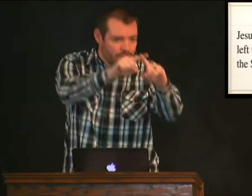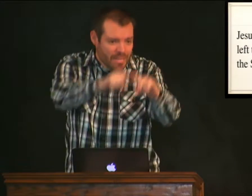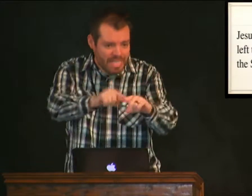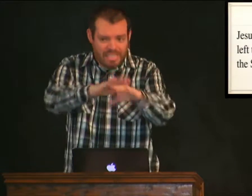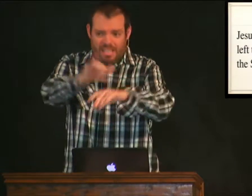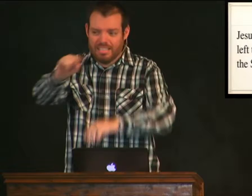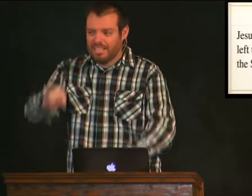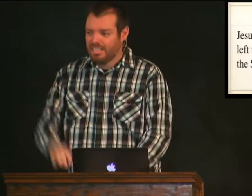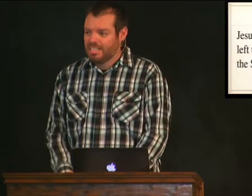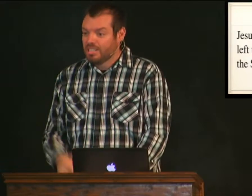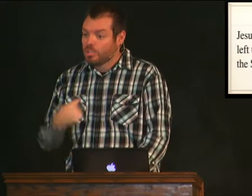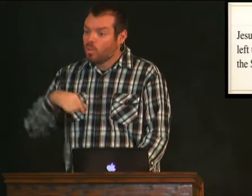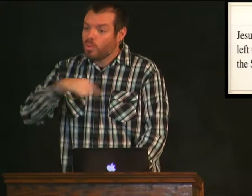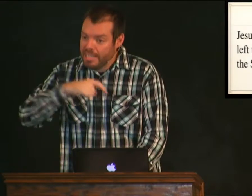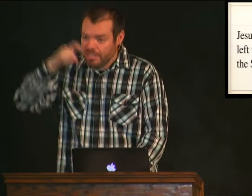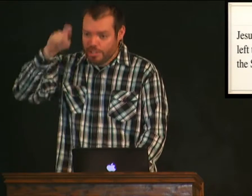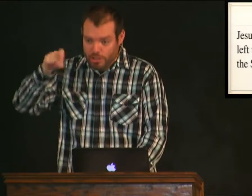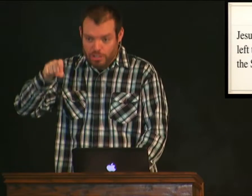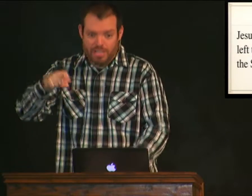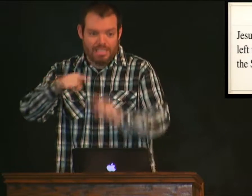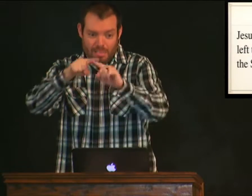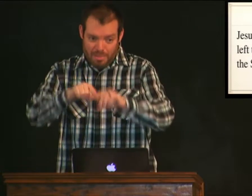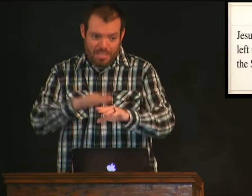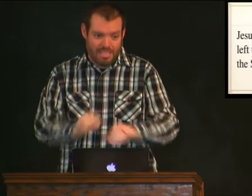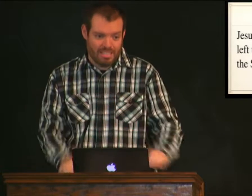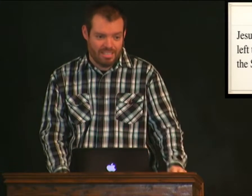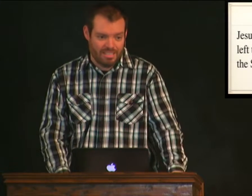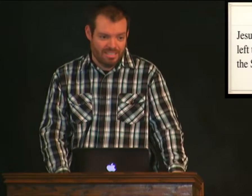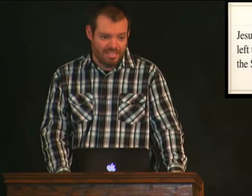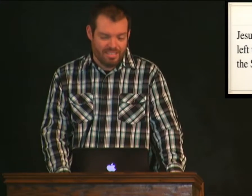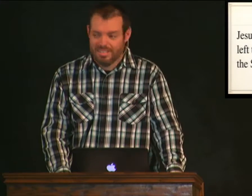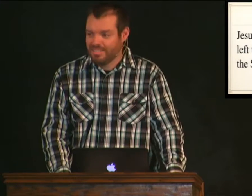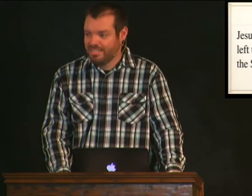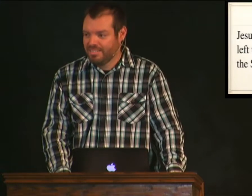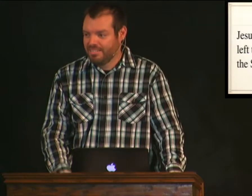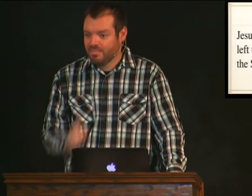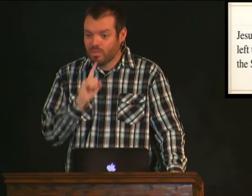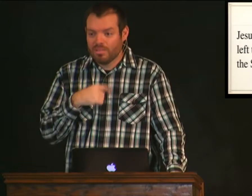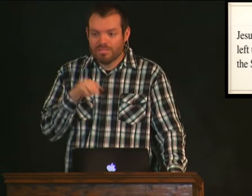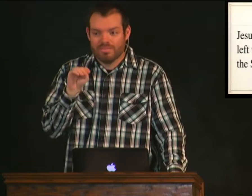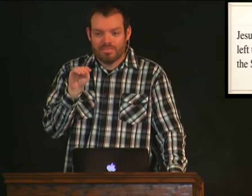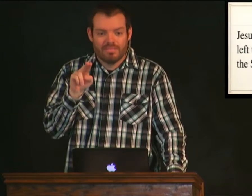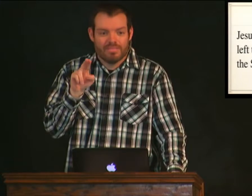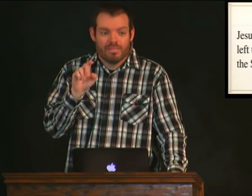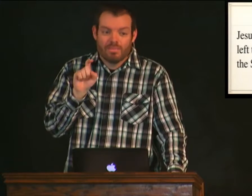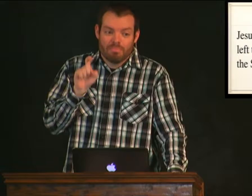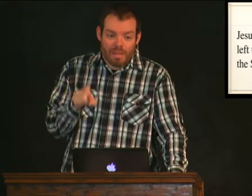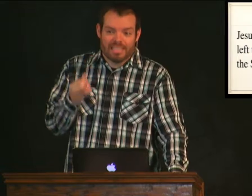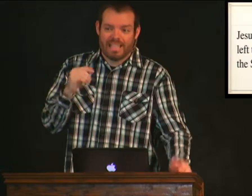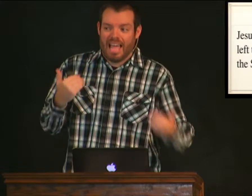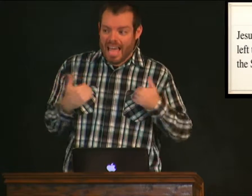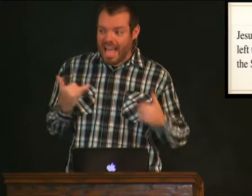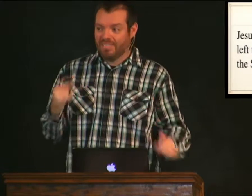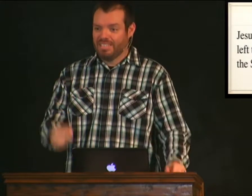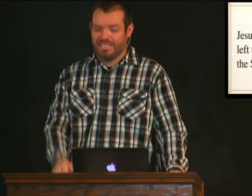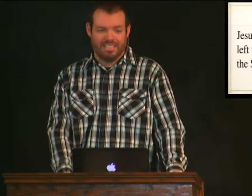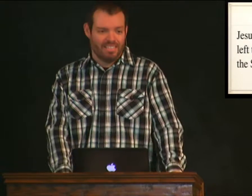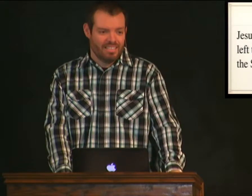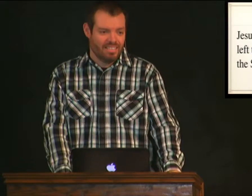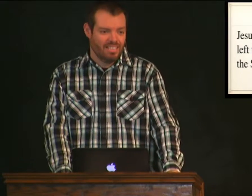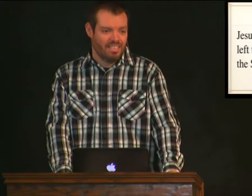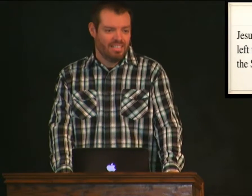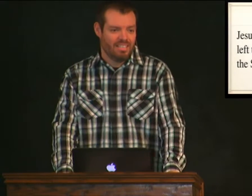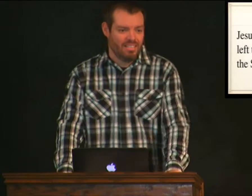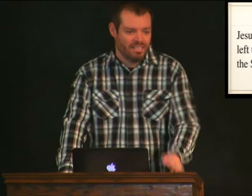Jesus depended on it, so we sure depend on it. Really, we must have it.